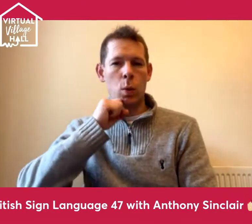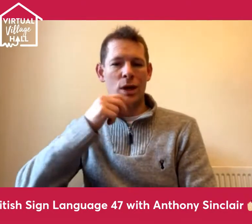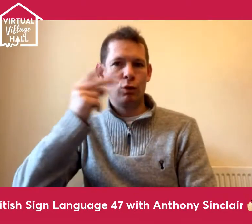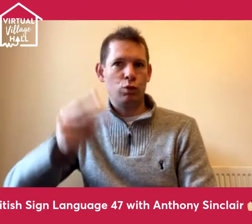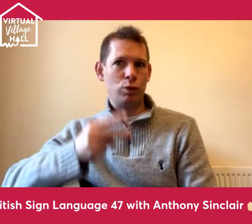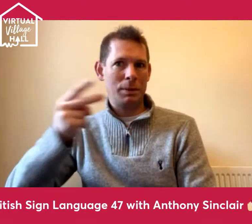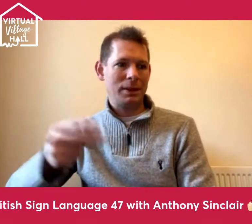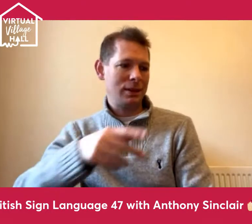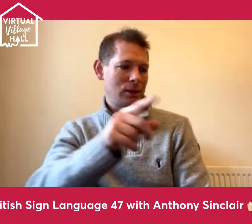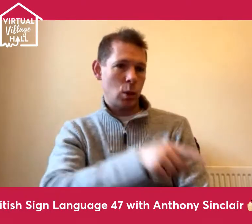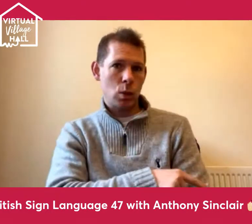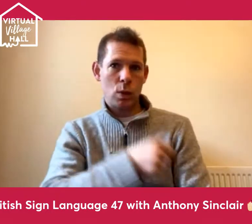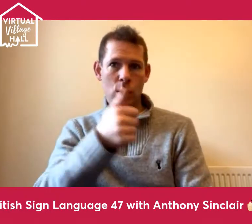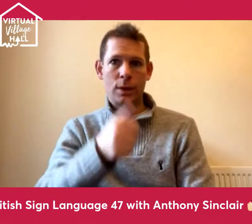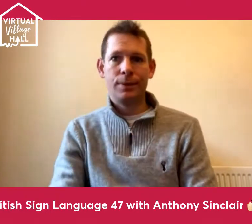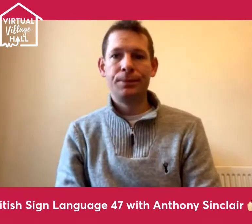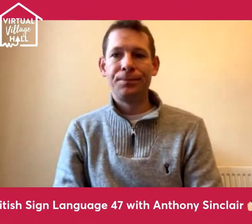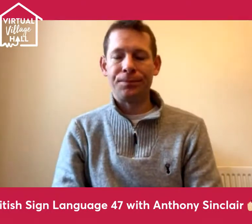Okay, so let's recap these again.